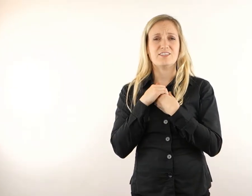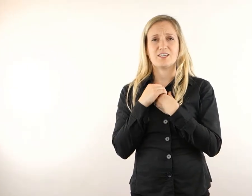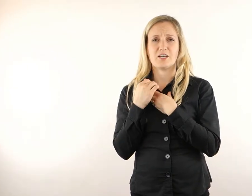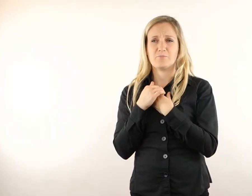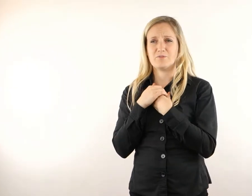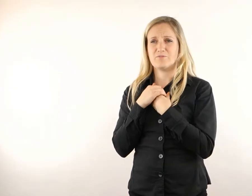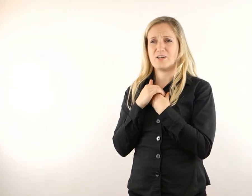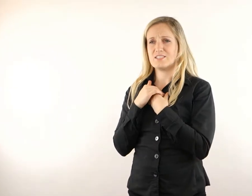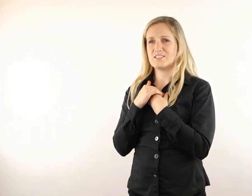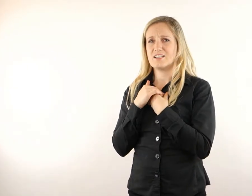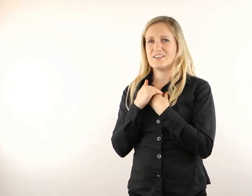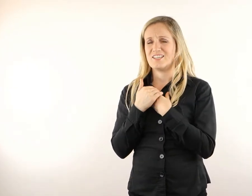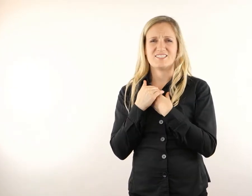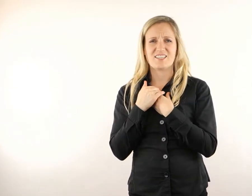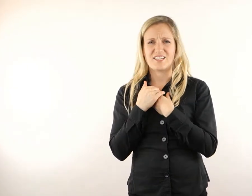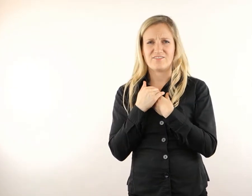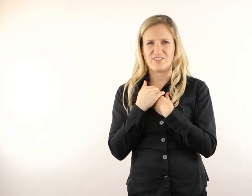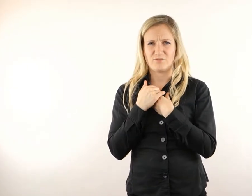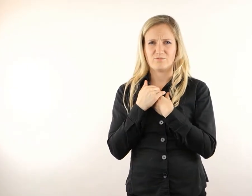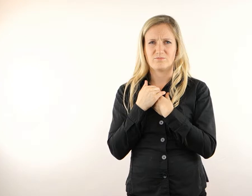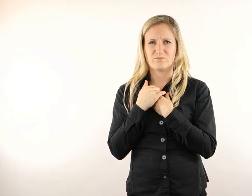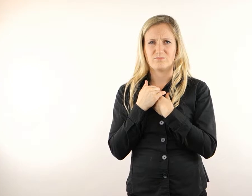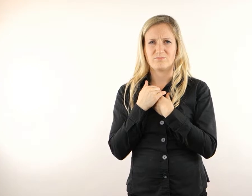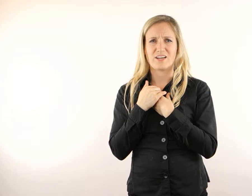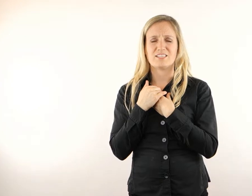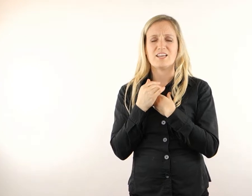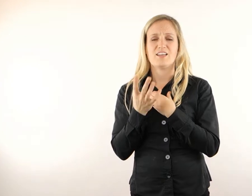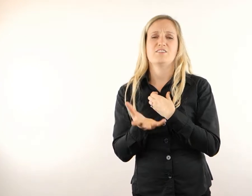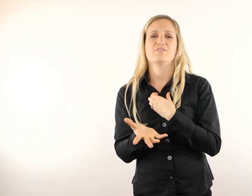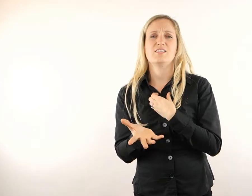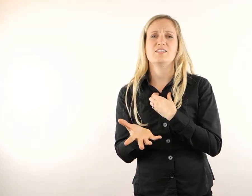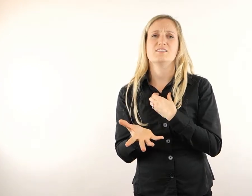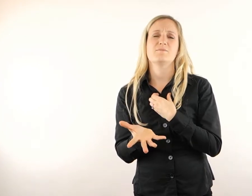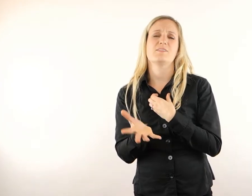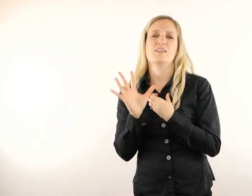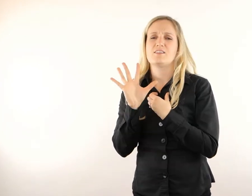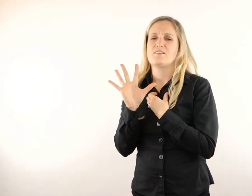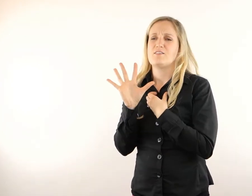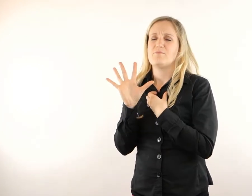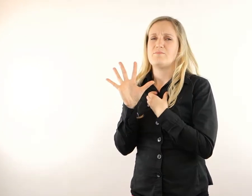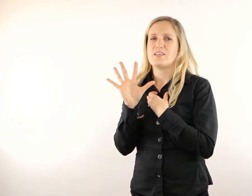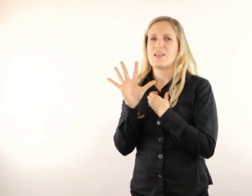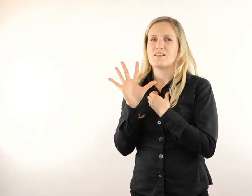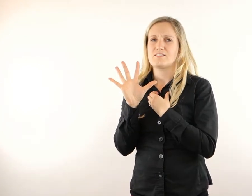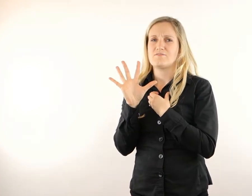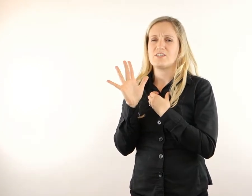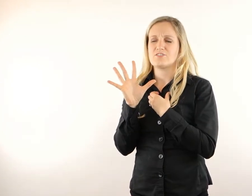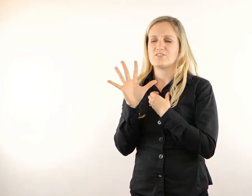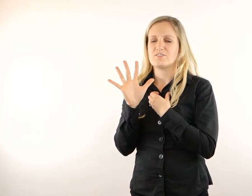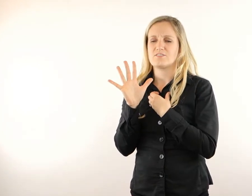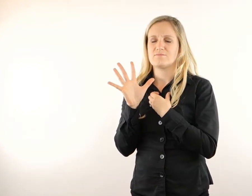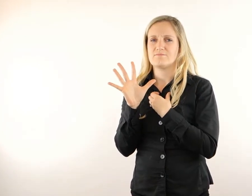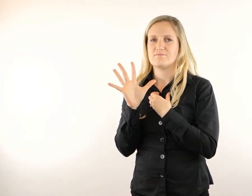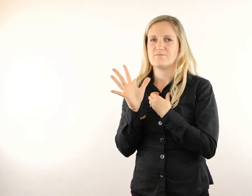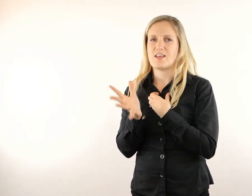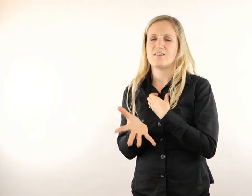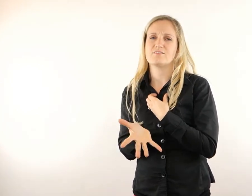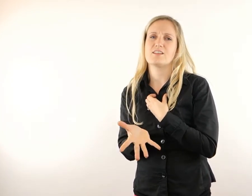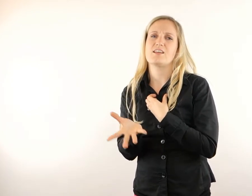a cup of what's inside of you, right? And you're taking something, big hands, fingers out, and